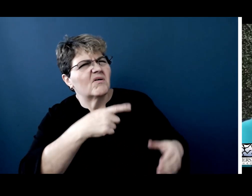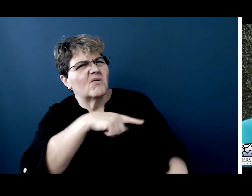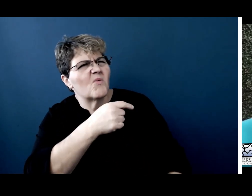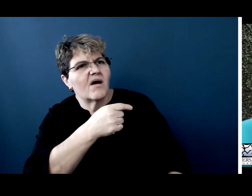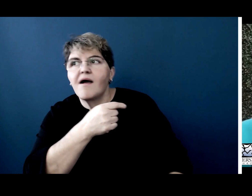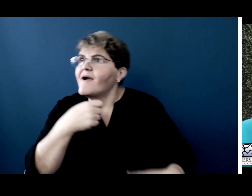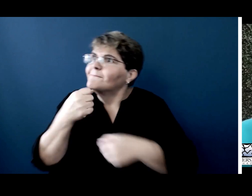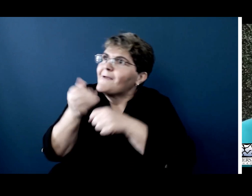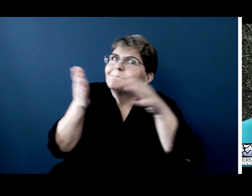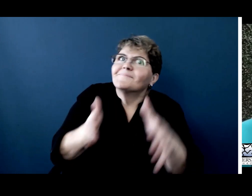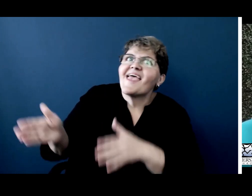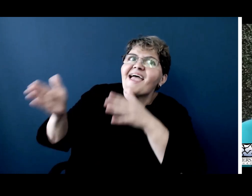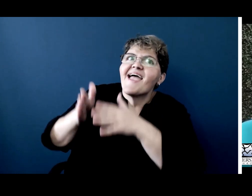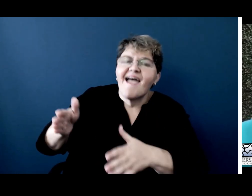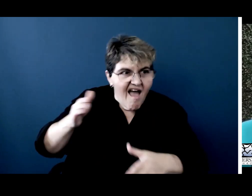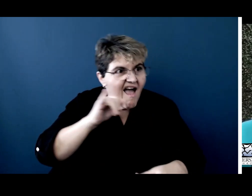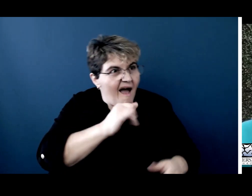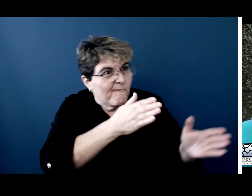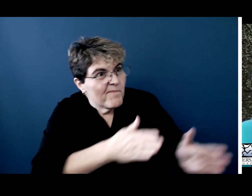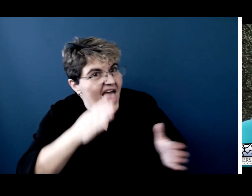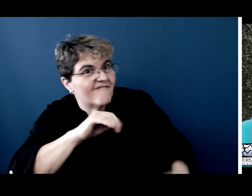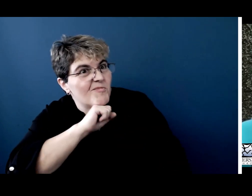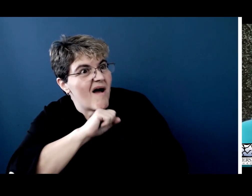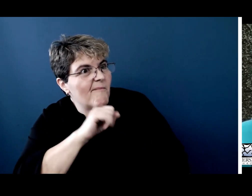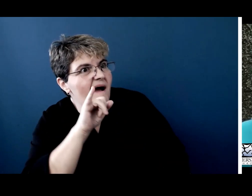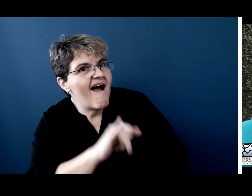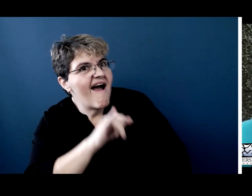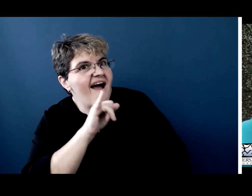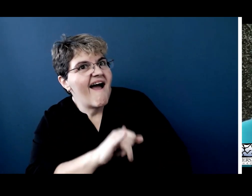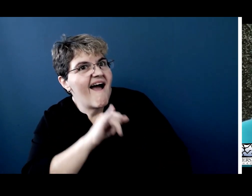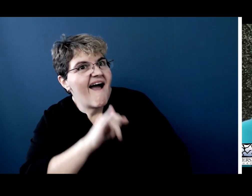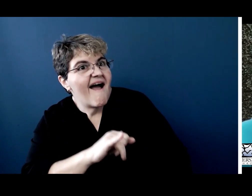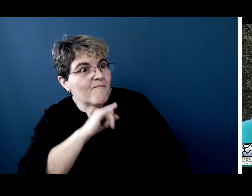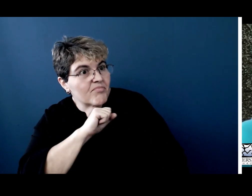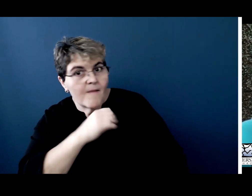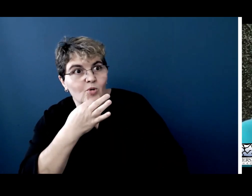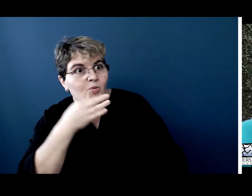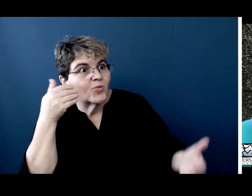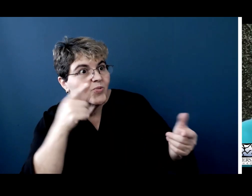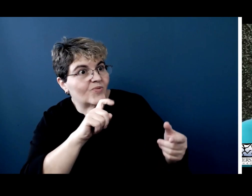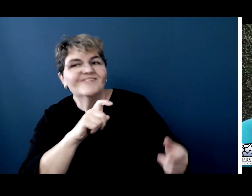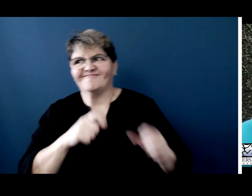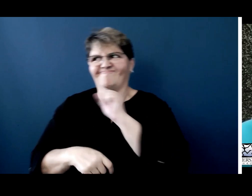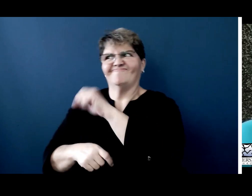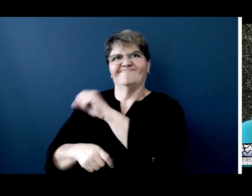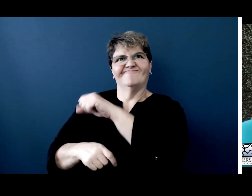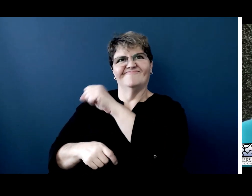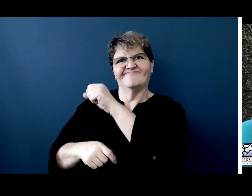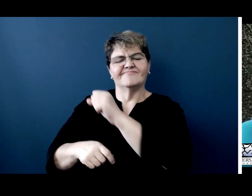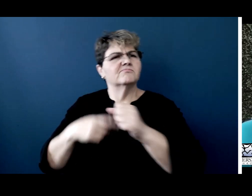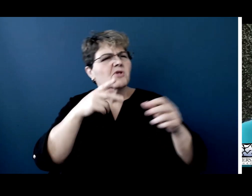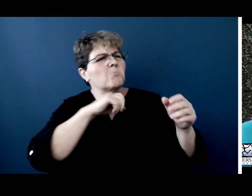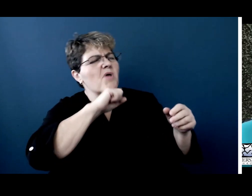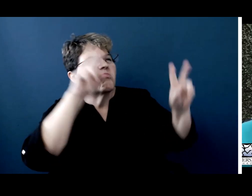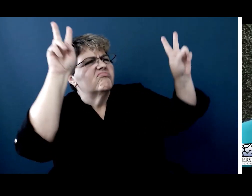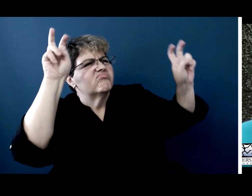prom? Yeah, Yeah. I plan it, host it, run it, And I think and there's chaperone. a prom coming up, isn't there? Yeah, Yeah. What's